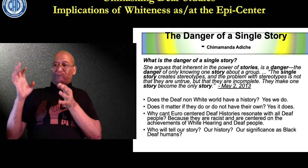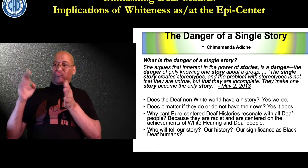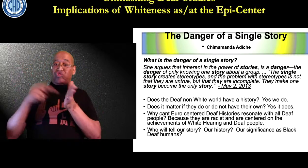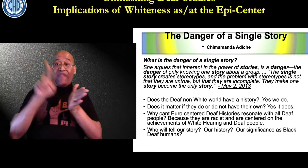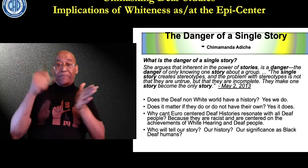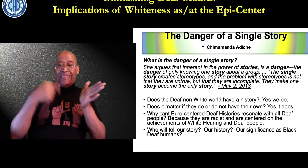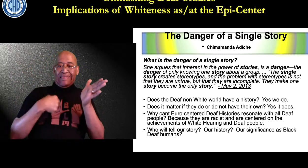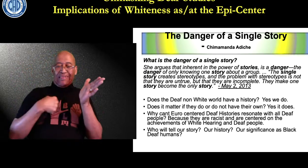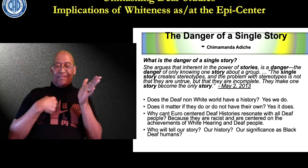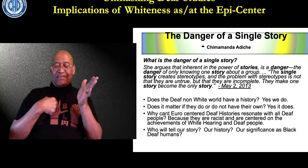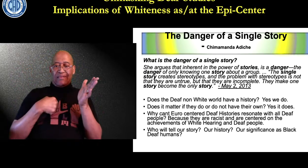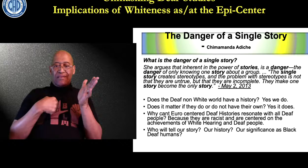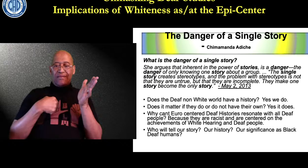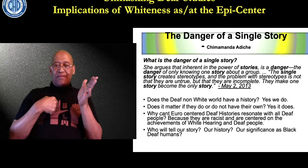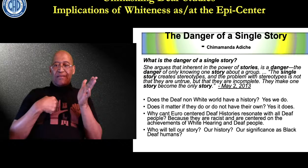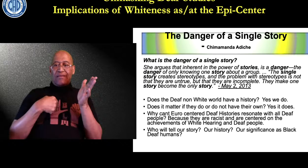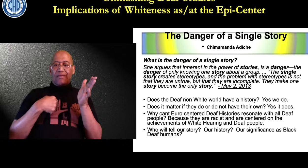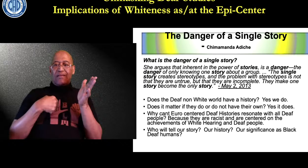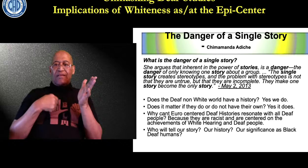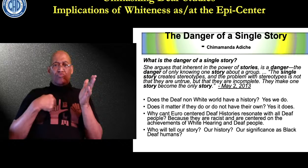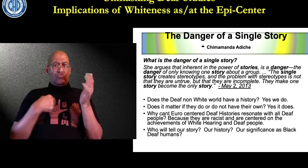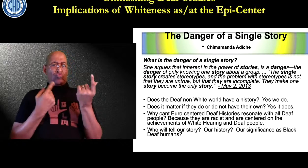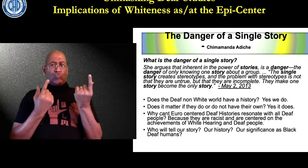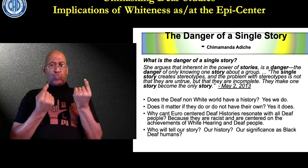it doesn't really resonate